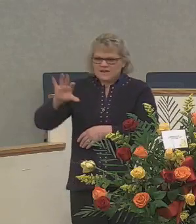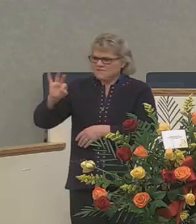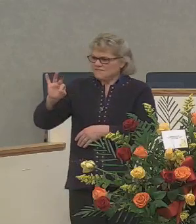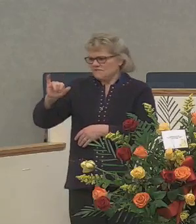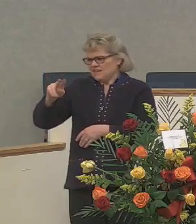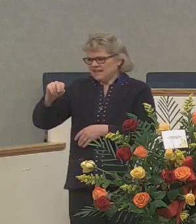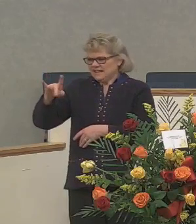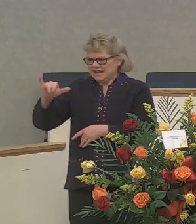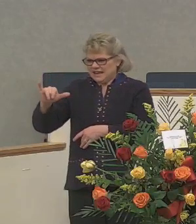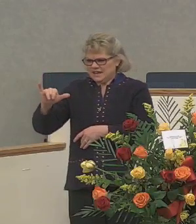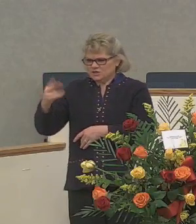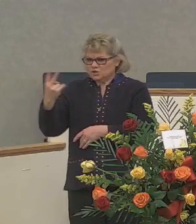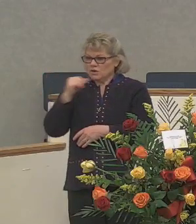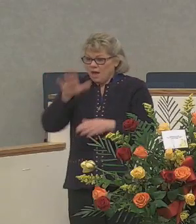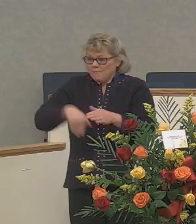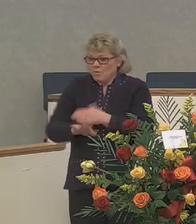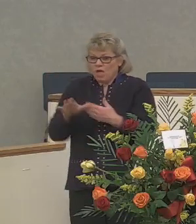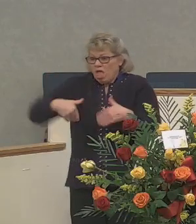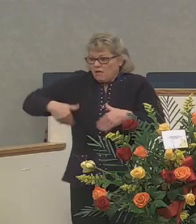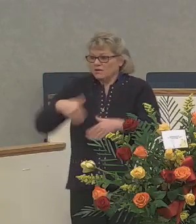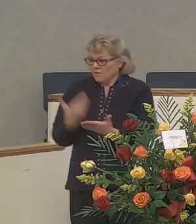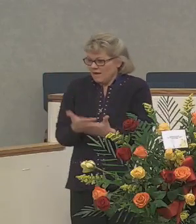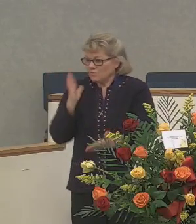Finley, plus two unborn on the way.